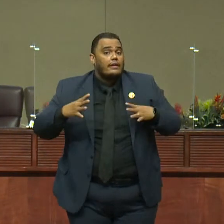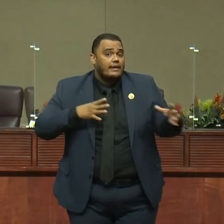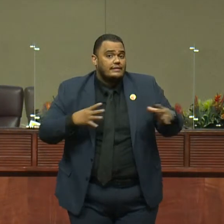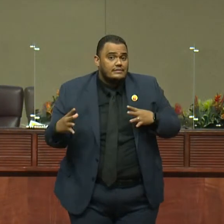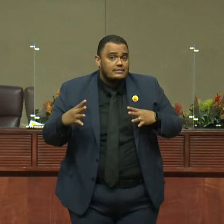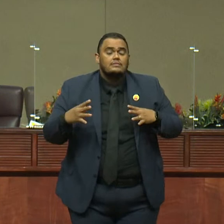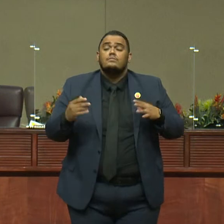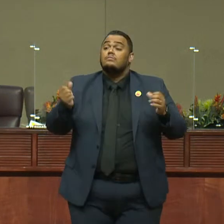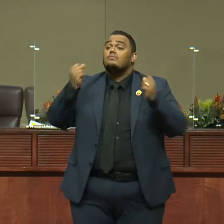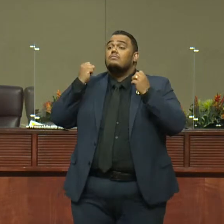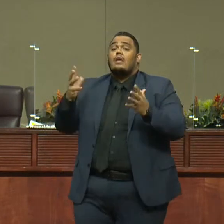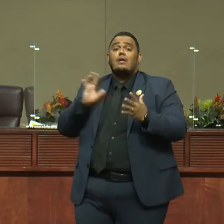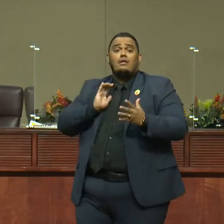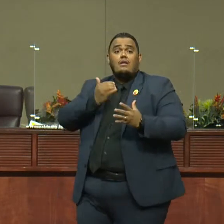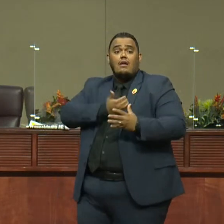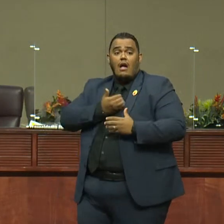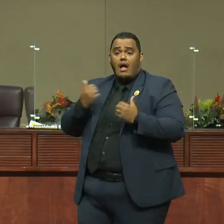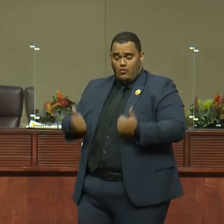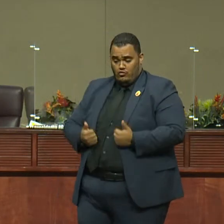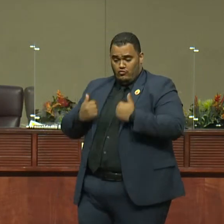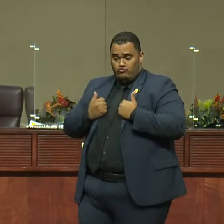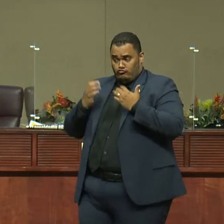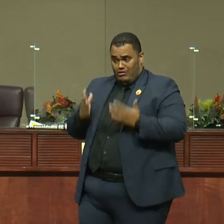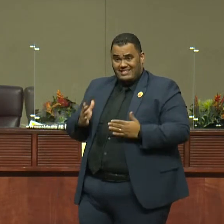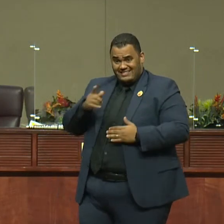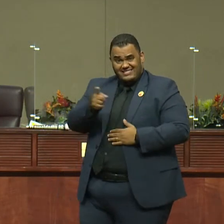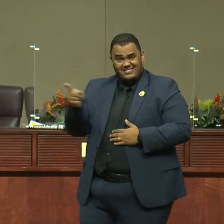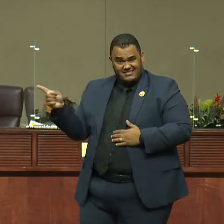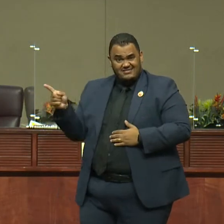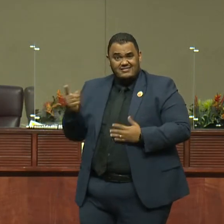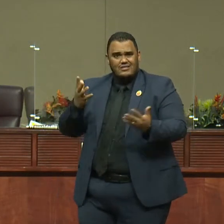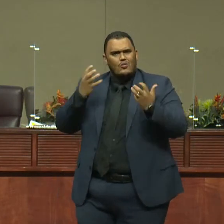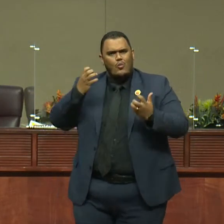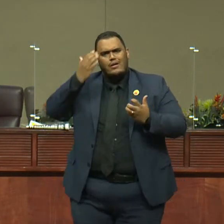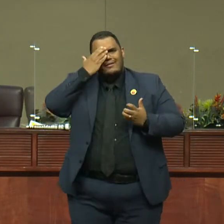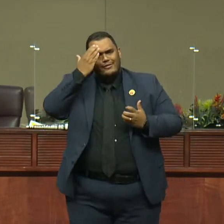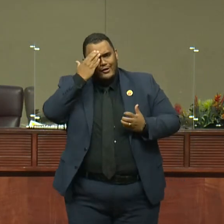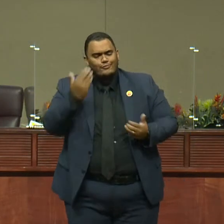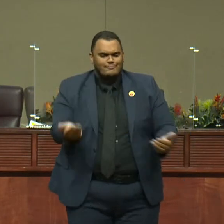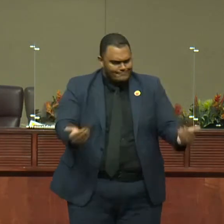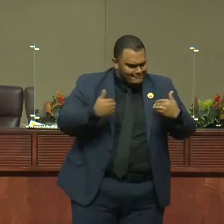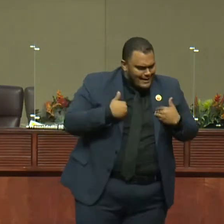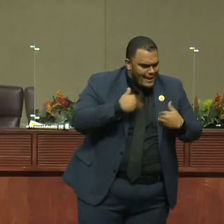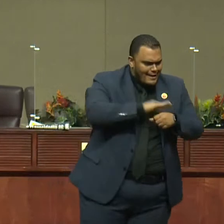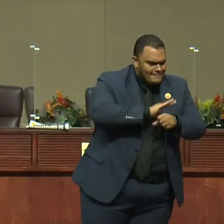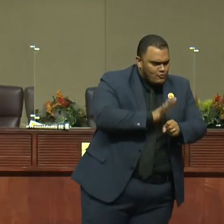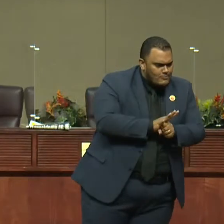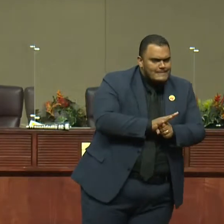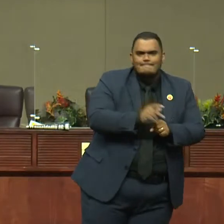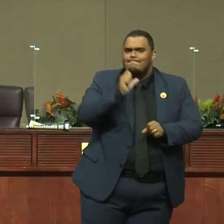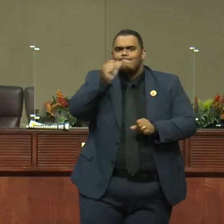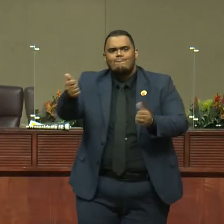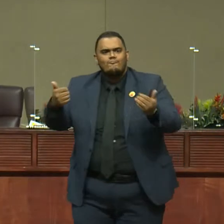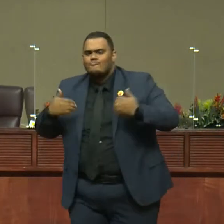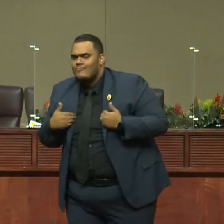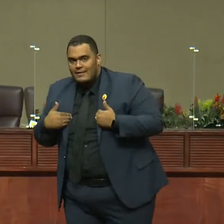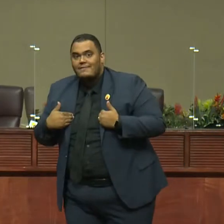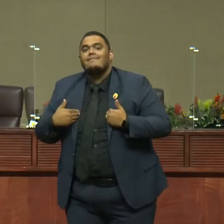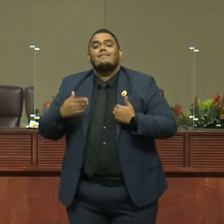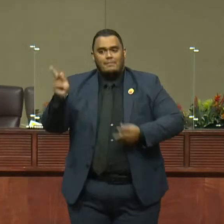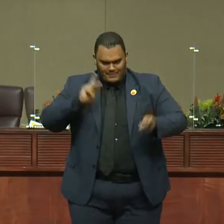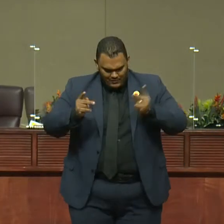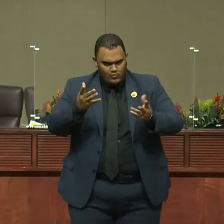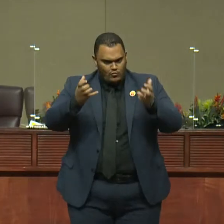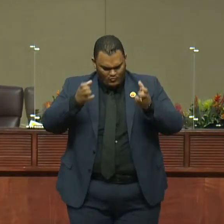to know whether they're positive or not. And so as a suggestion to those who will be gathering with